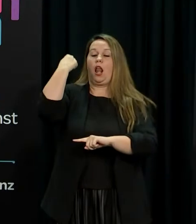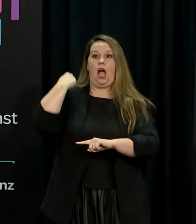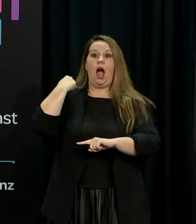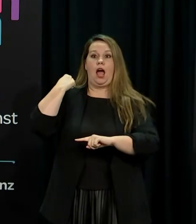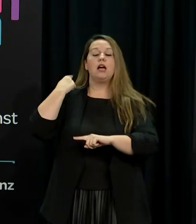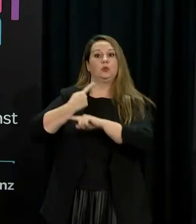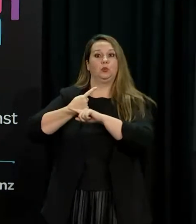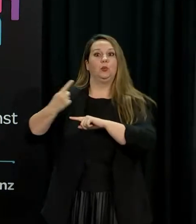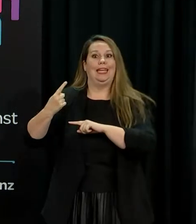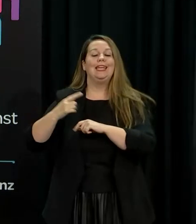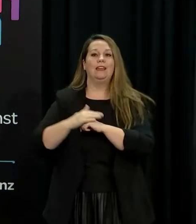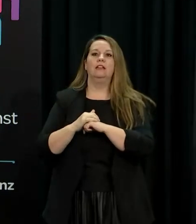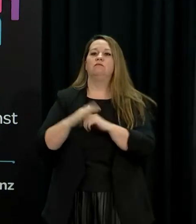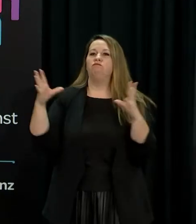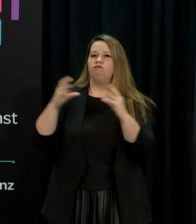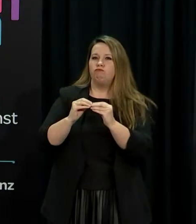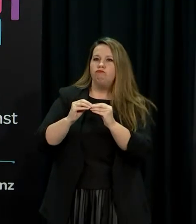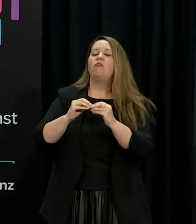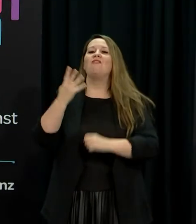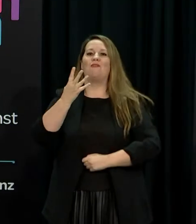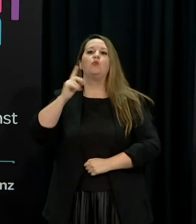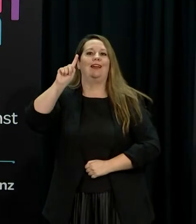We're down to a rolling 7-day average of